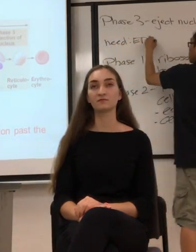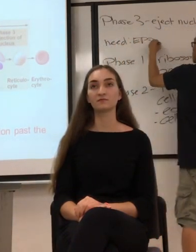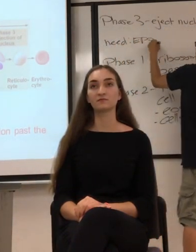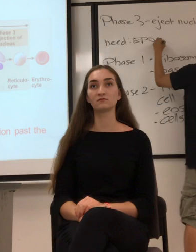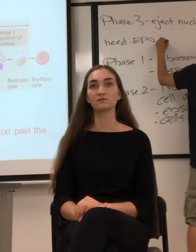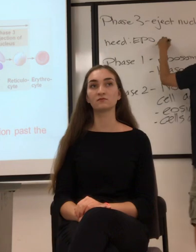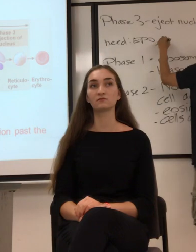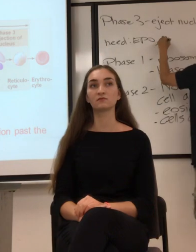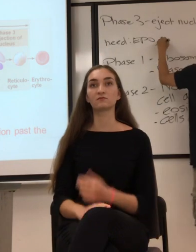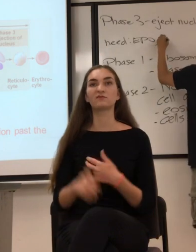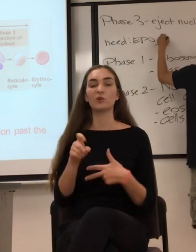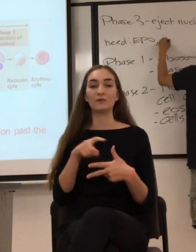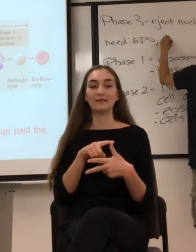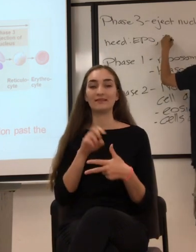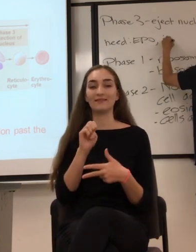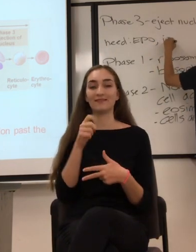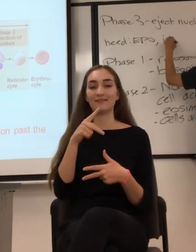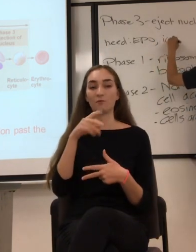Erythropoietin, EPO,